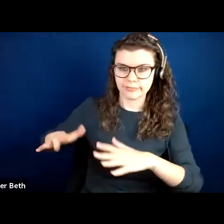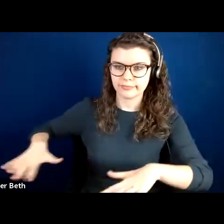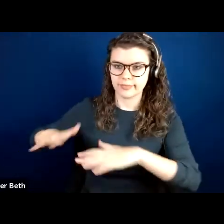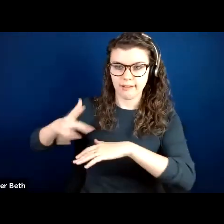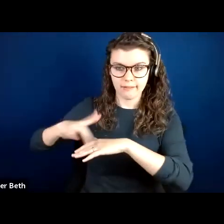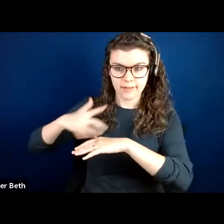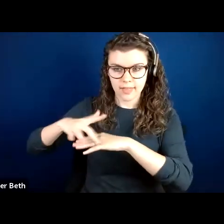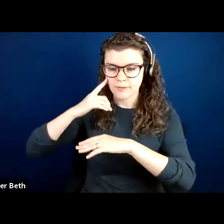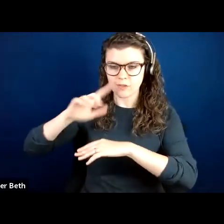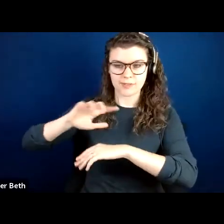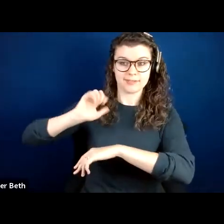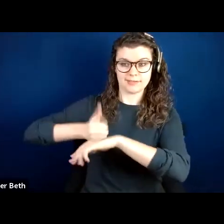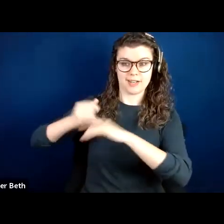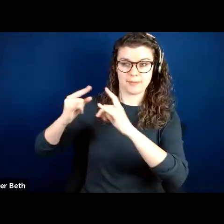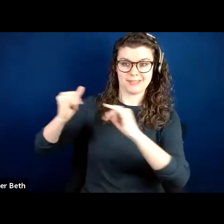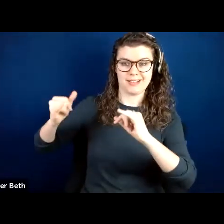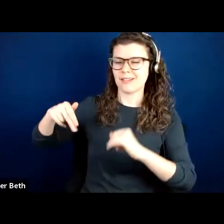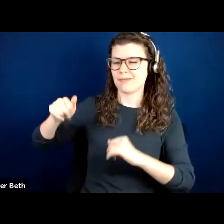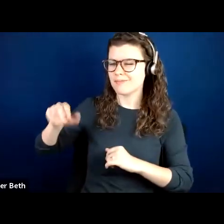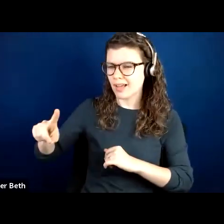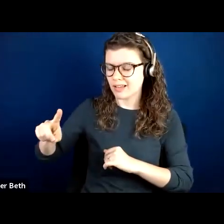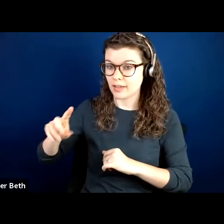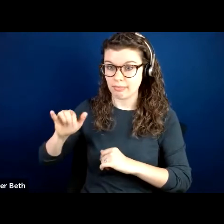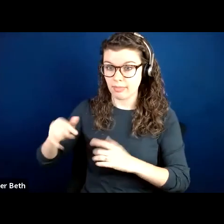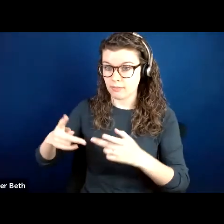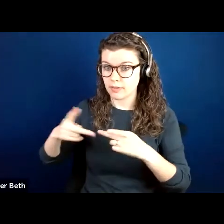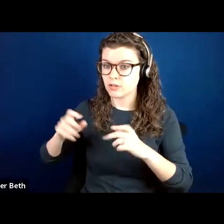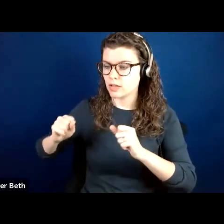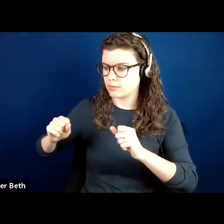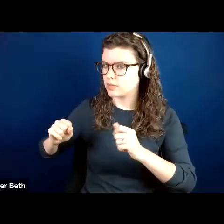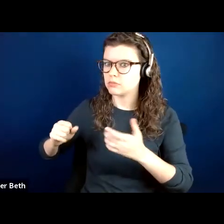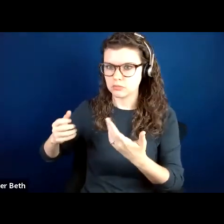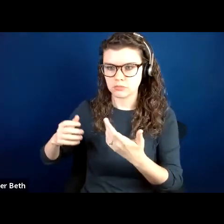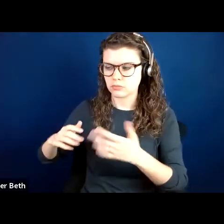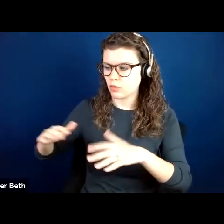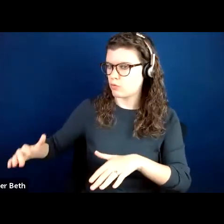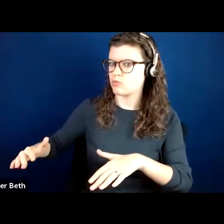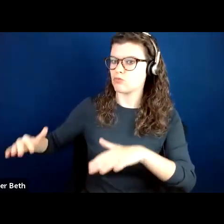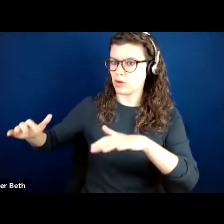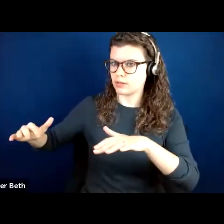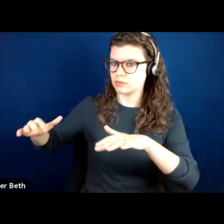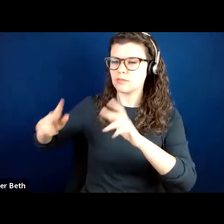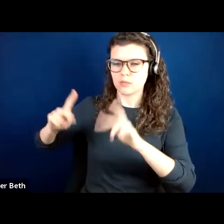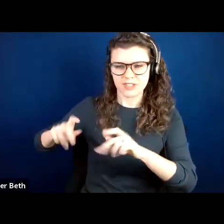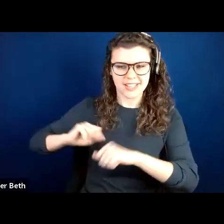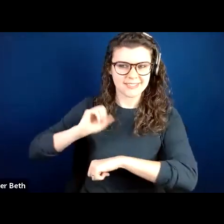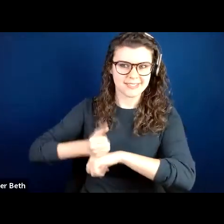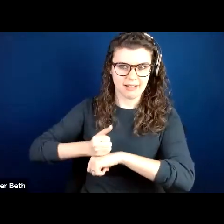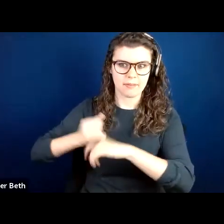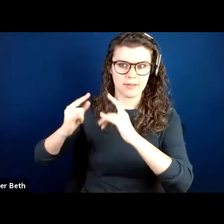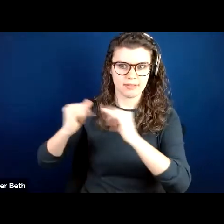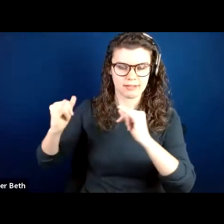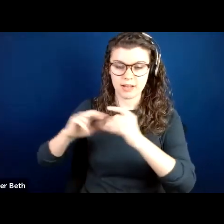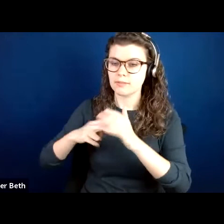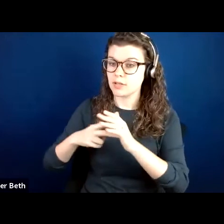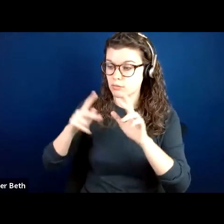accessible tent pads where it's a raised platform that someone could set up their tent on, which would allow a wheelchair user to